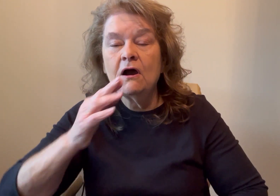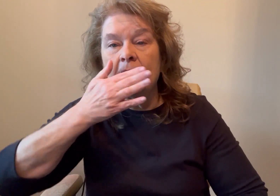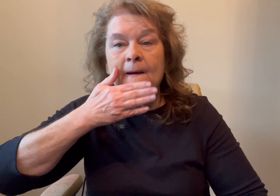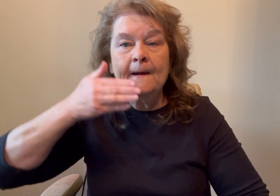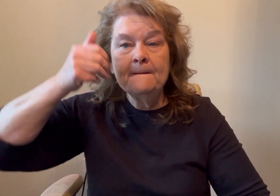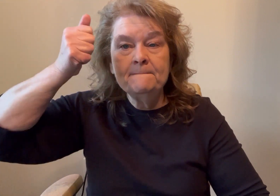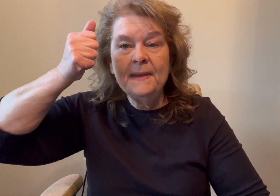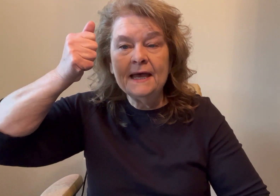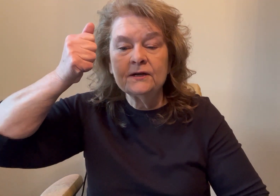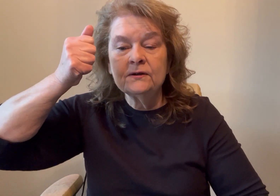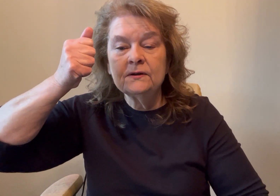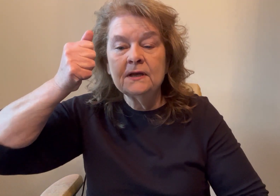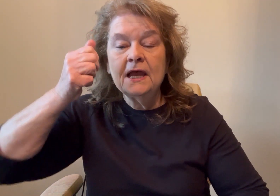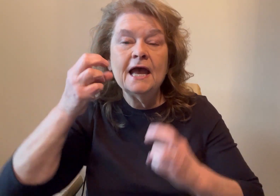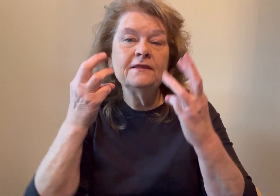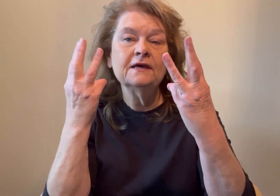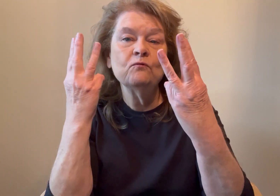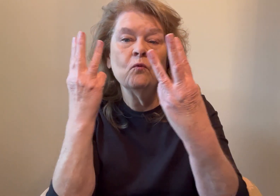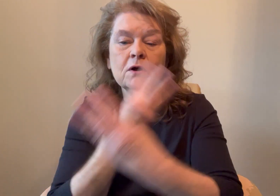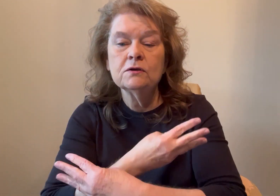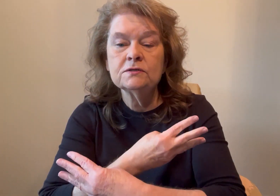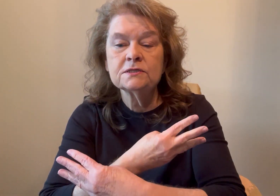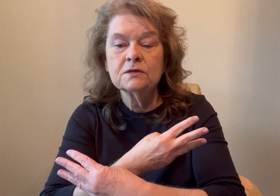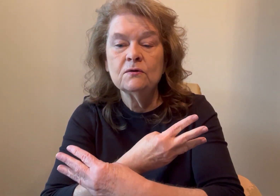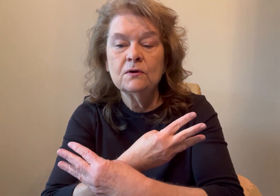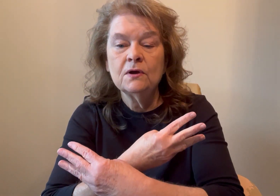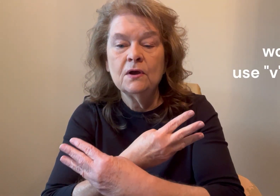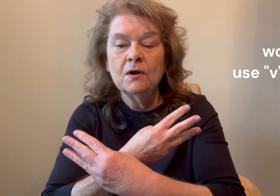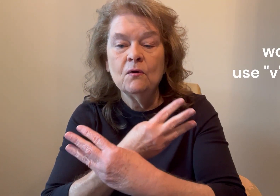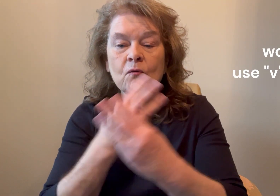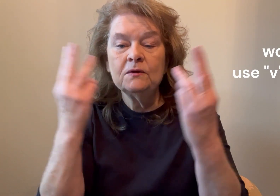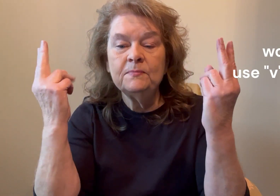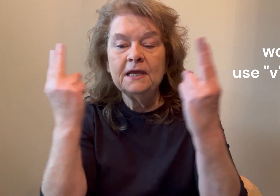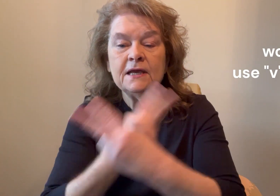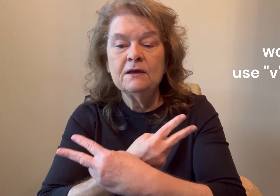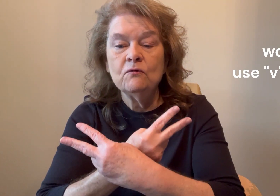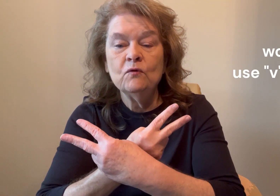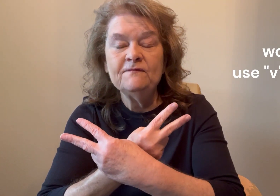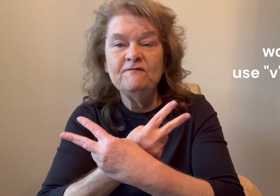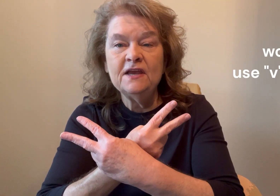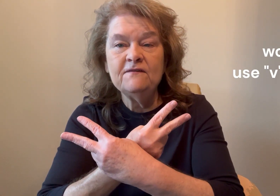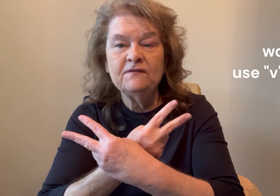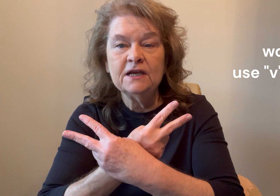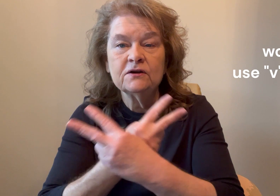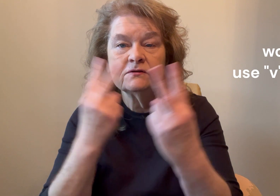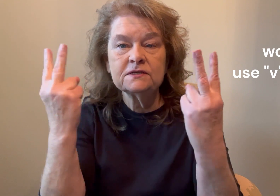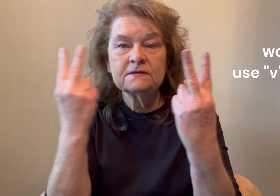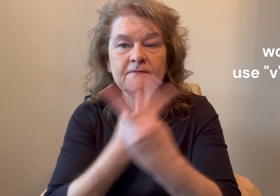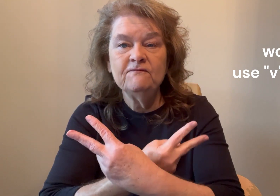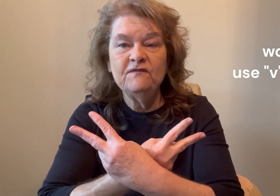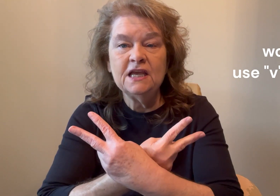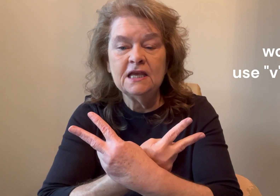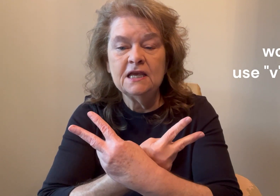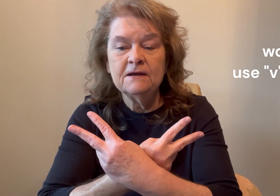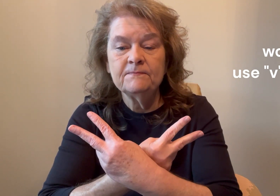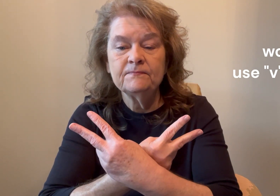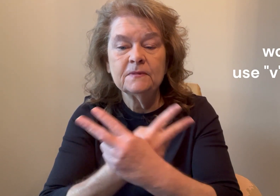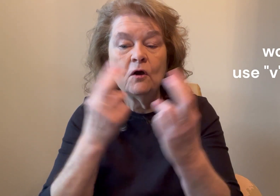are better, and then worse would be with V fingers, V, or